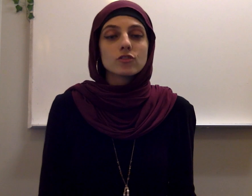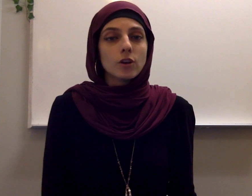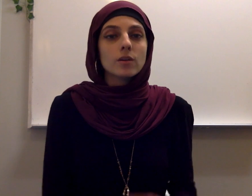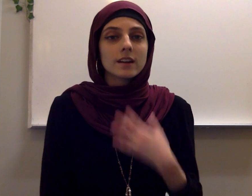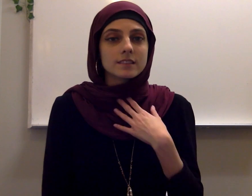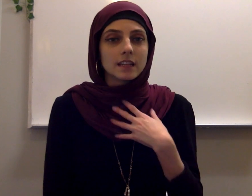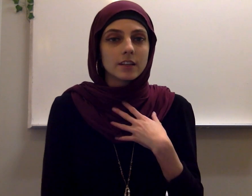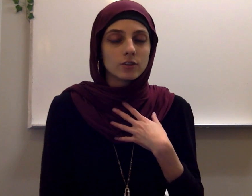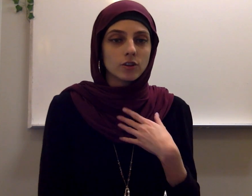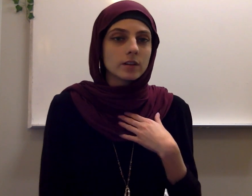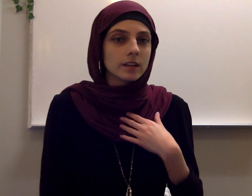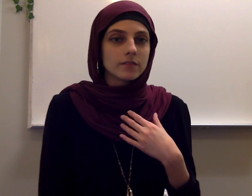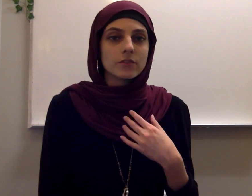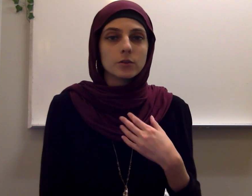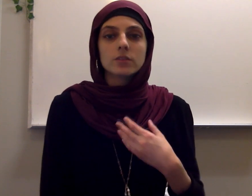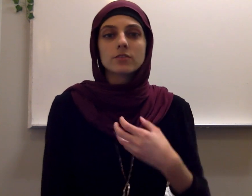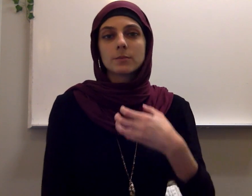Choke, as in like you're choking on food or something.